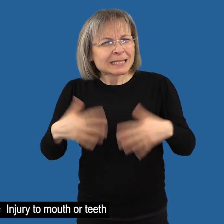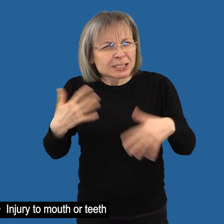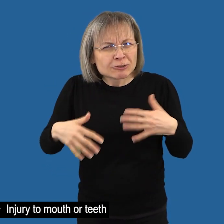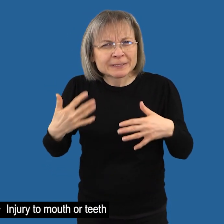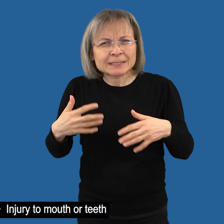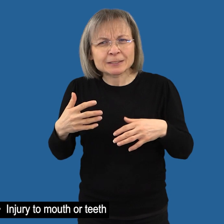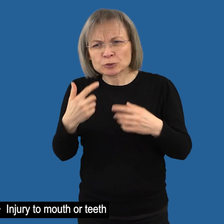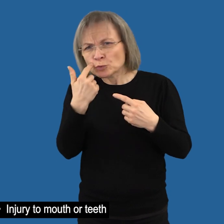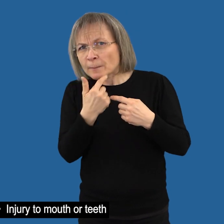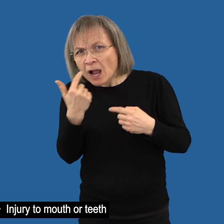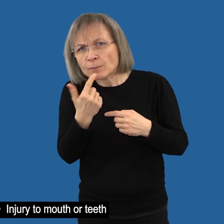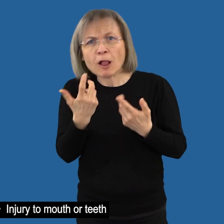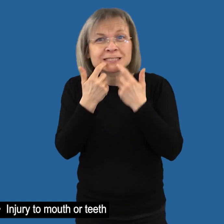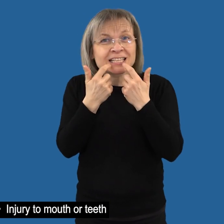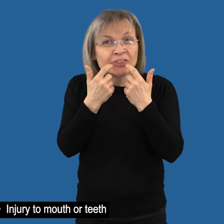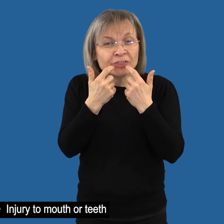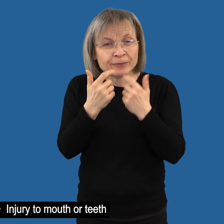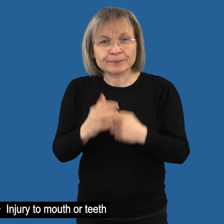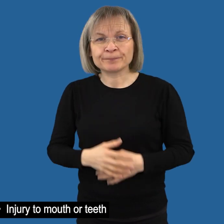Injury to mouth or teeth.